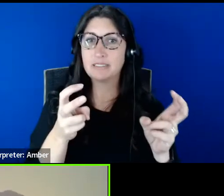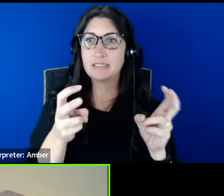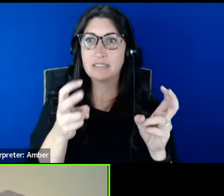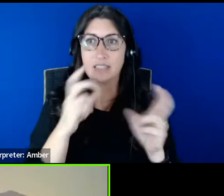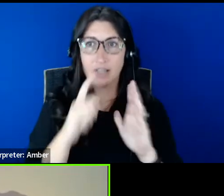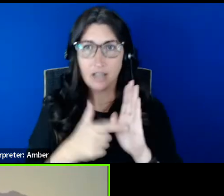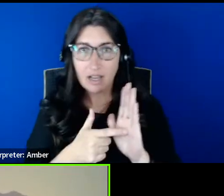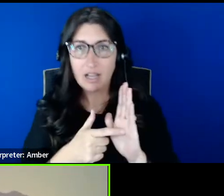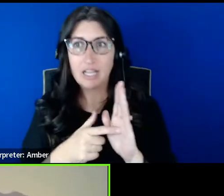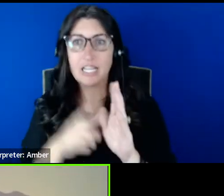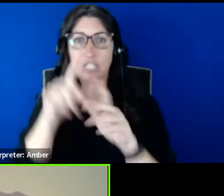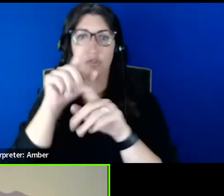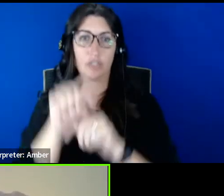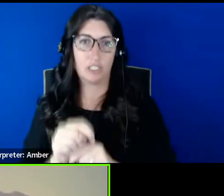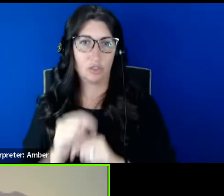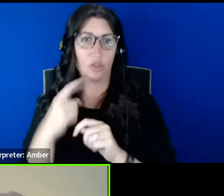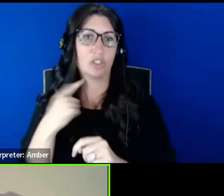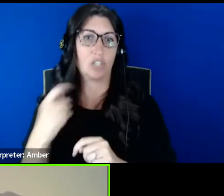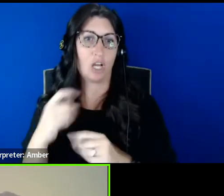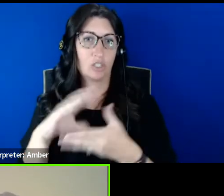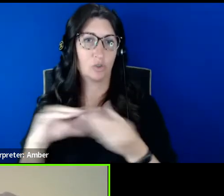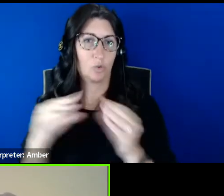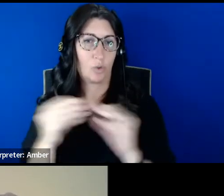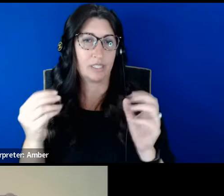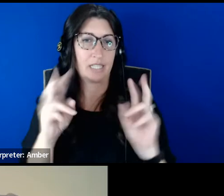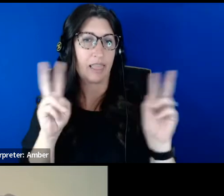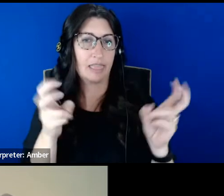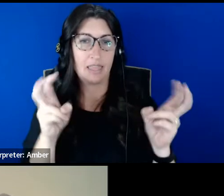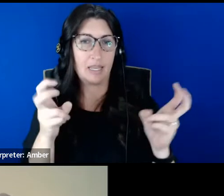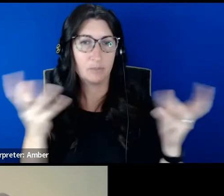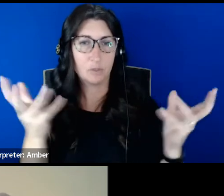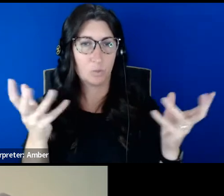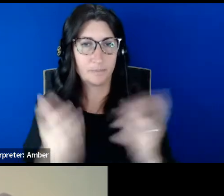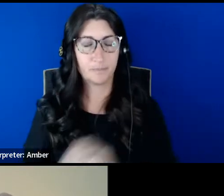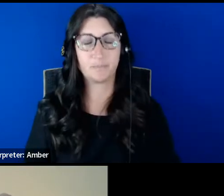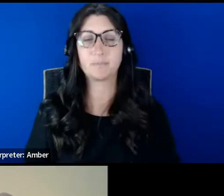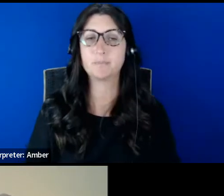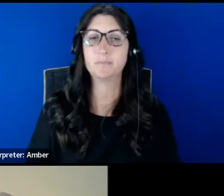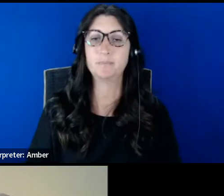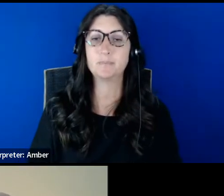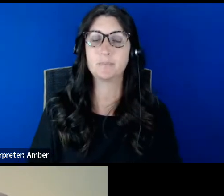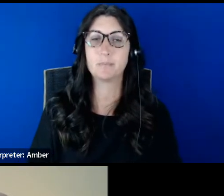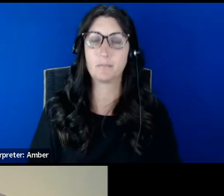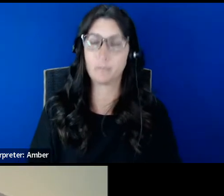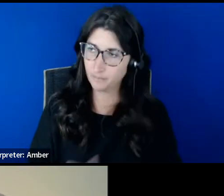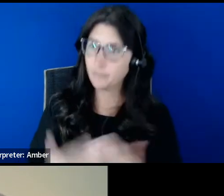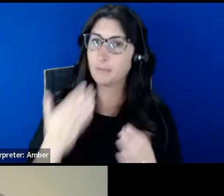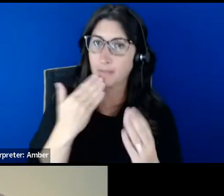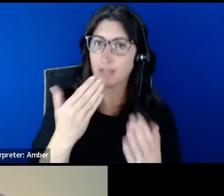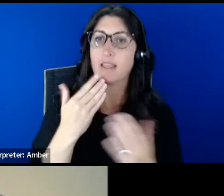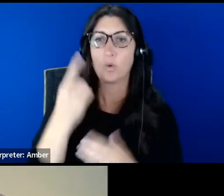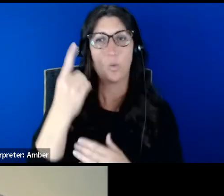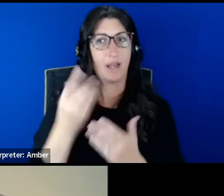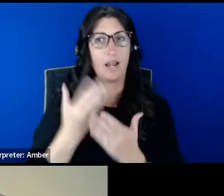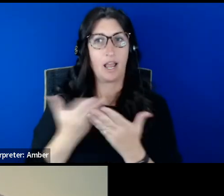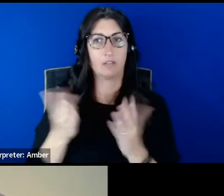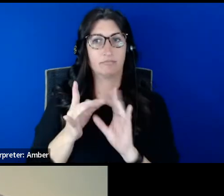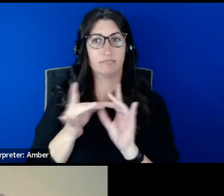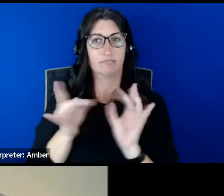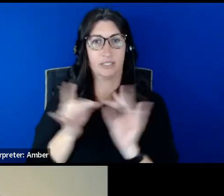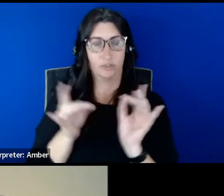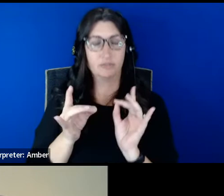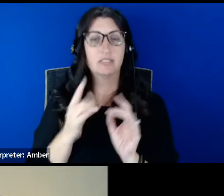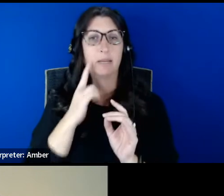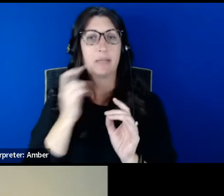Tongan stories? All right, thank you. Well, one that I already mentioned, because a lot of